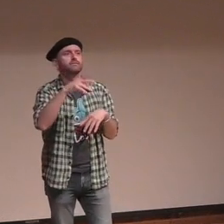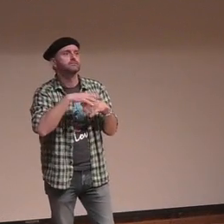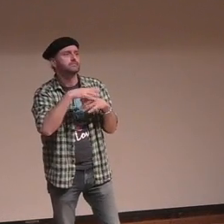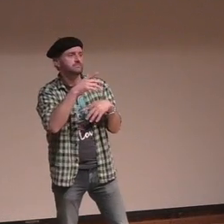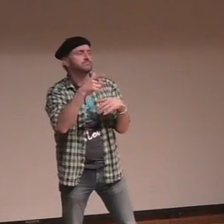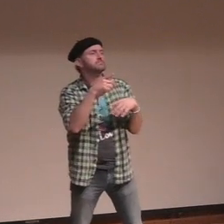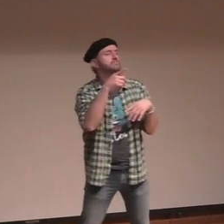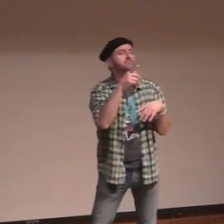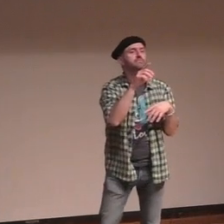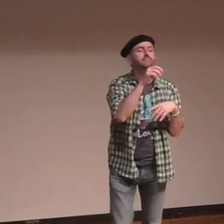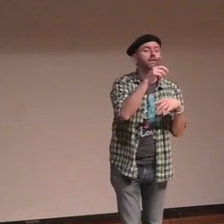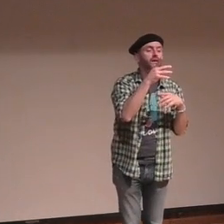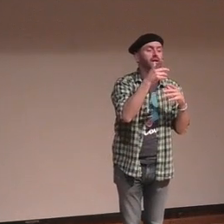All right.